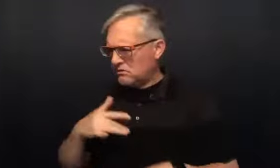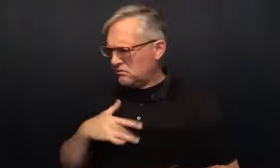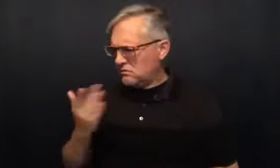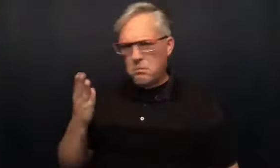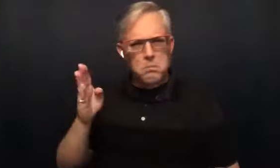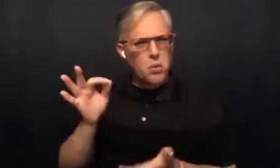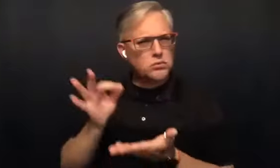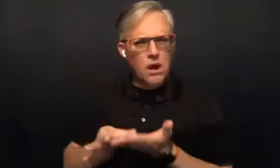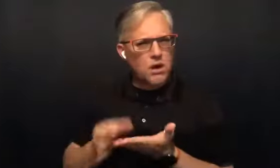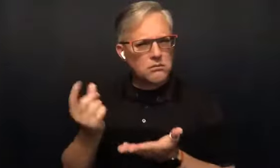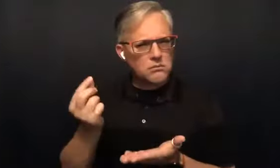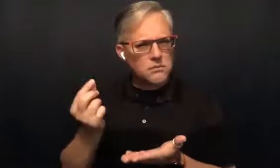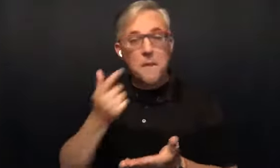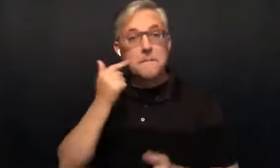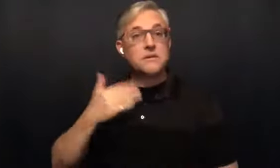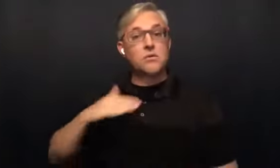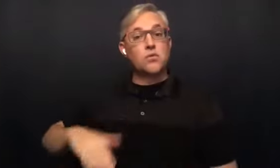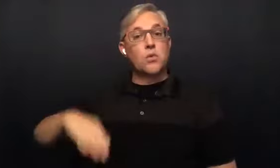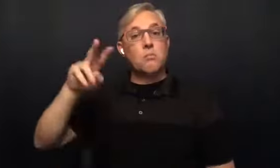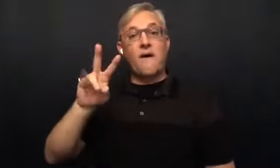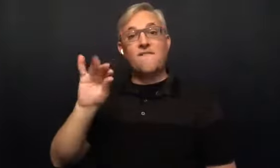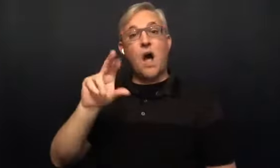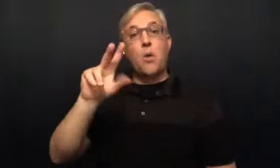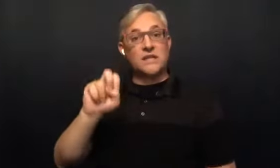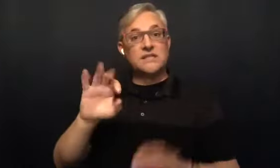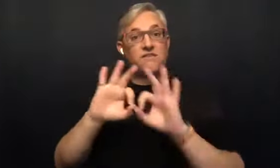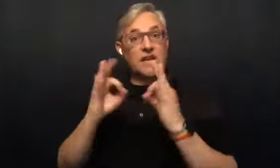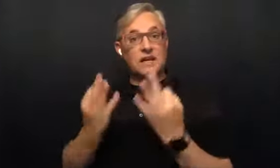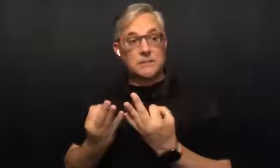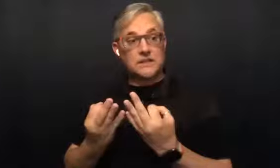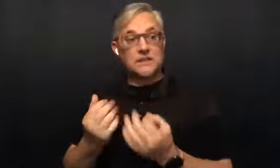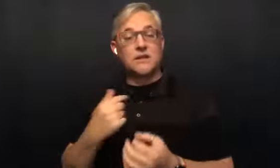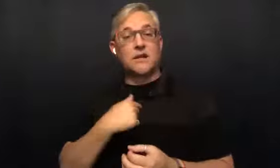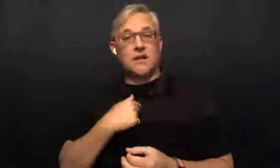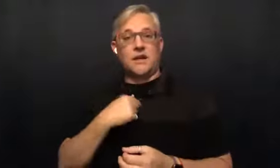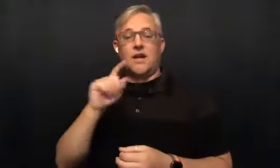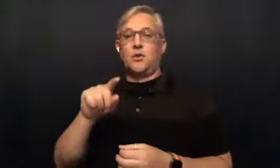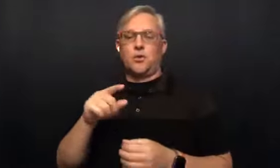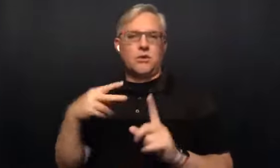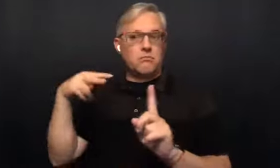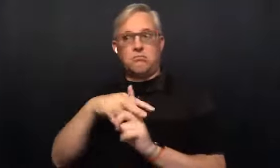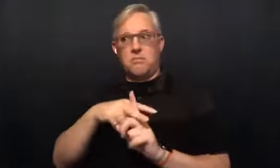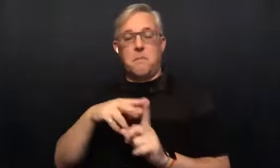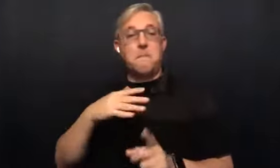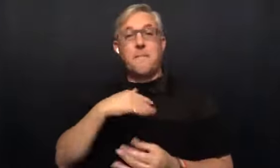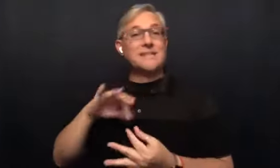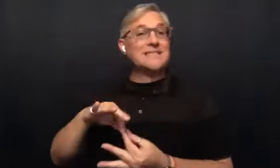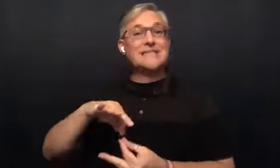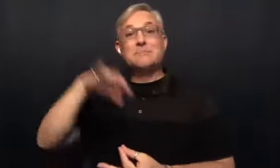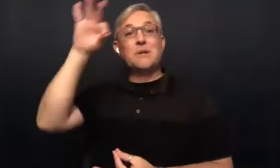growing up in the violence of an alcoholic family home, I basically plug my spiritual umbilical cord into a room or into